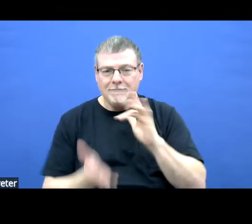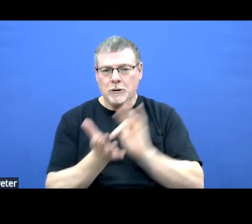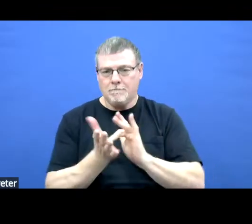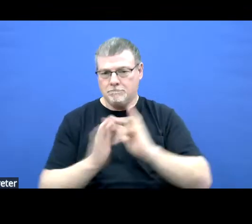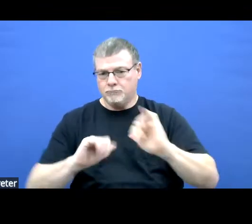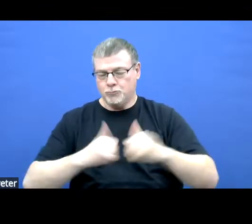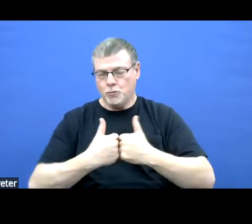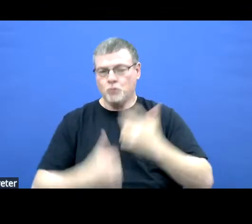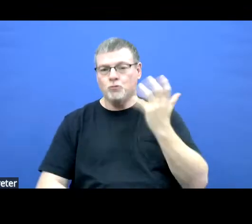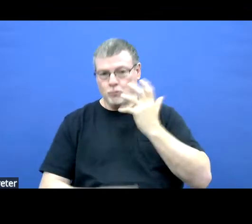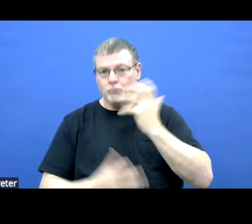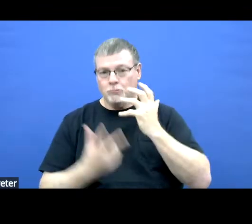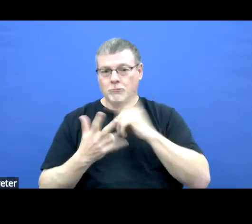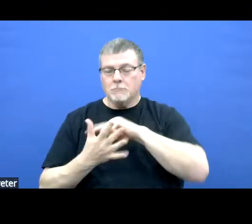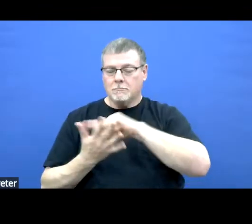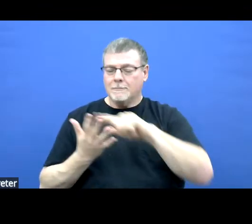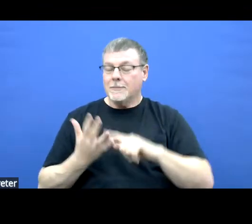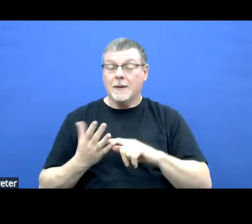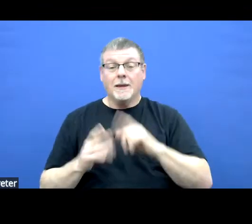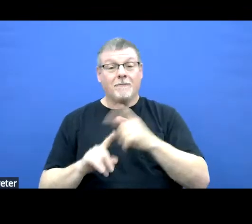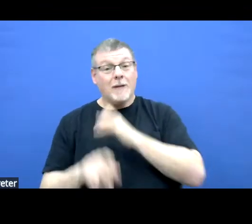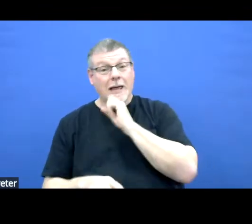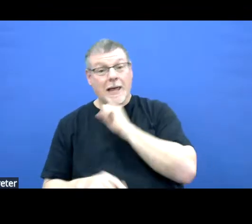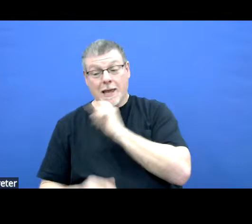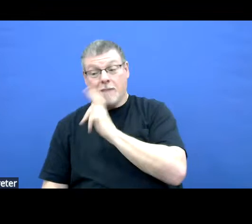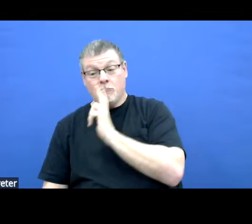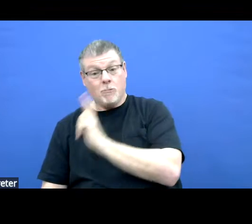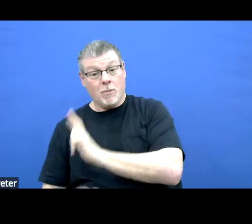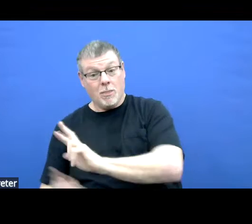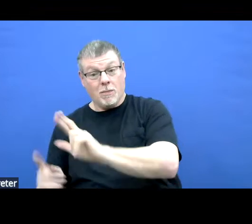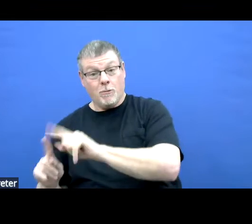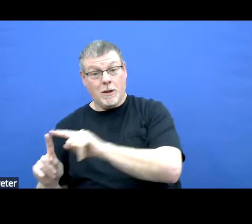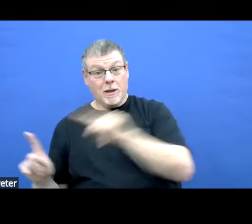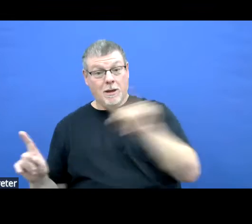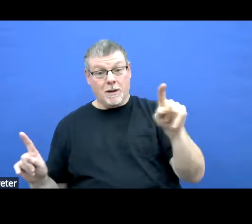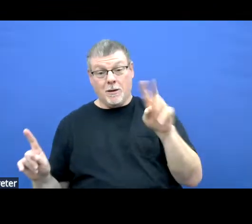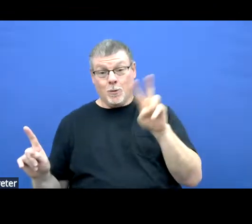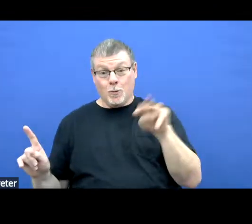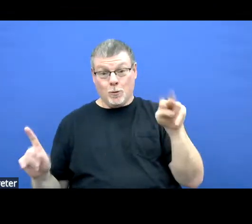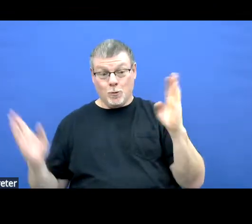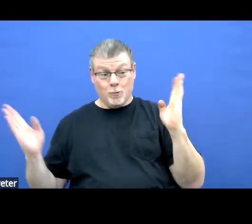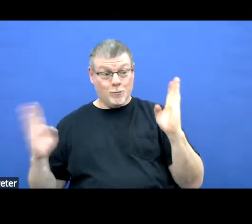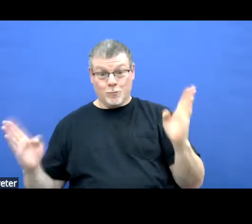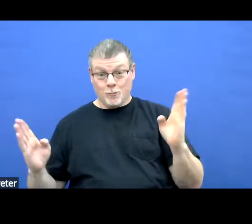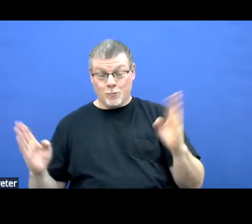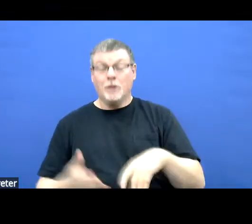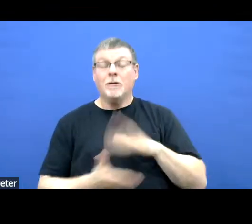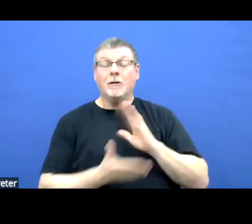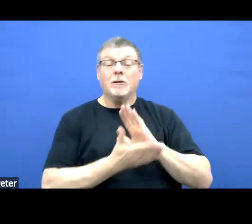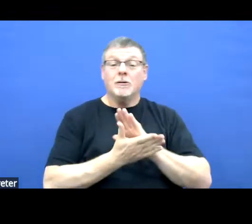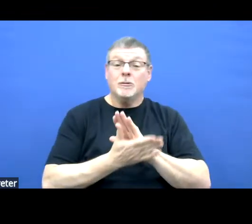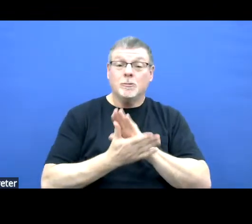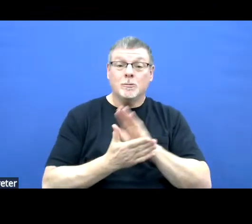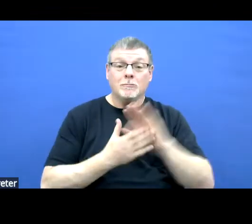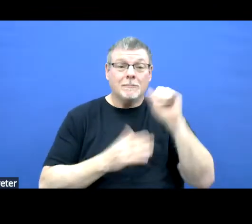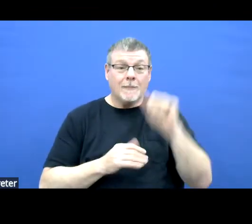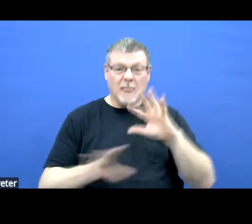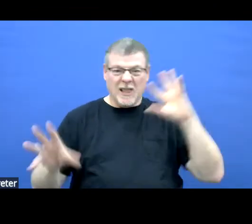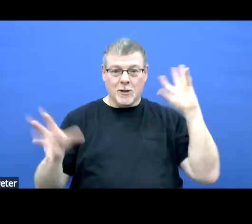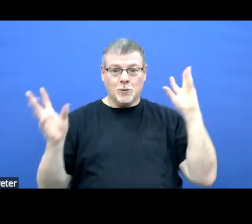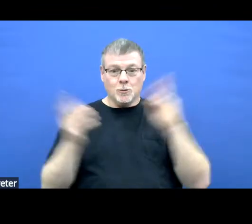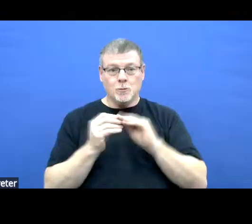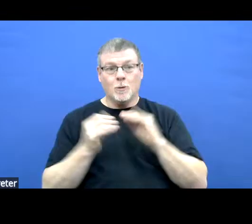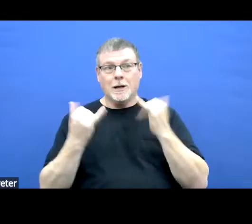challenges. Our students range from age 3 to 22. Our school in total, which